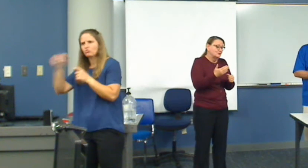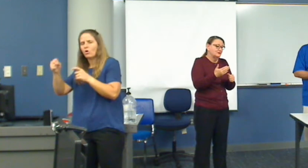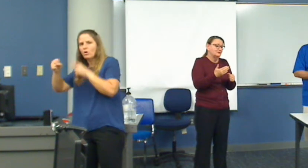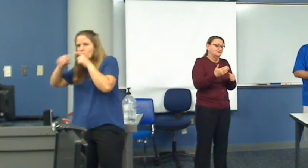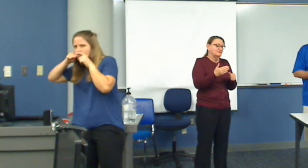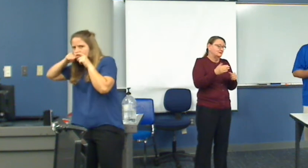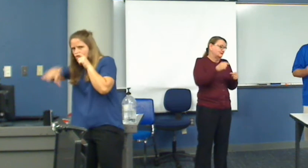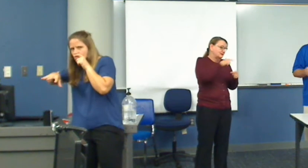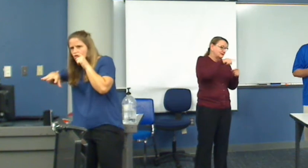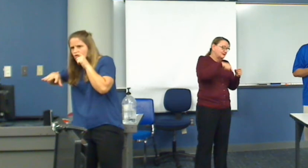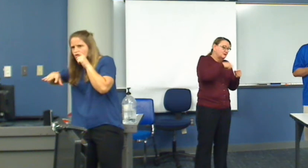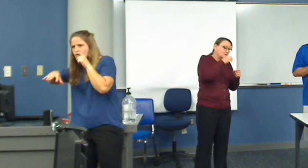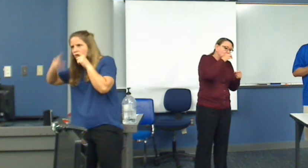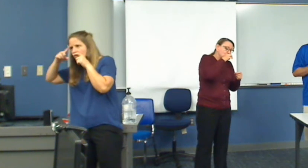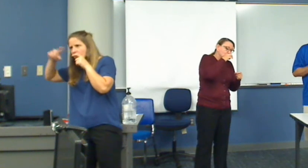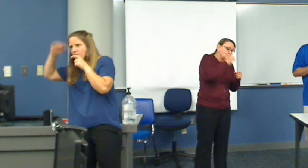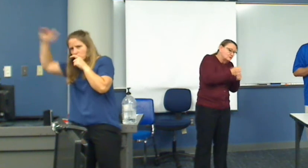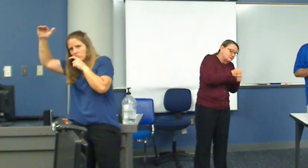adults. Yeah.